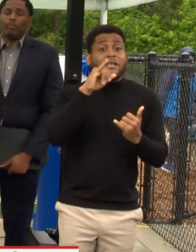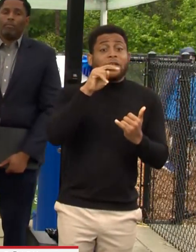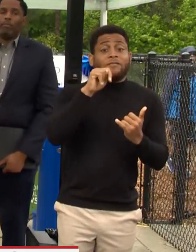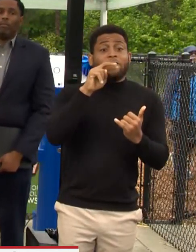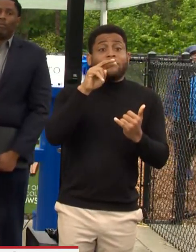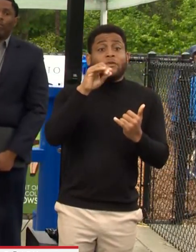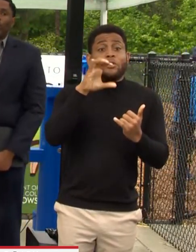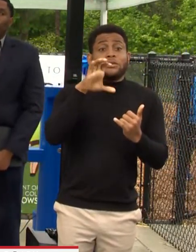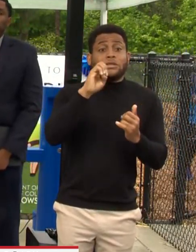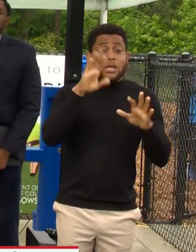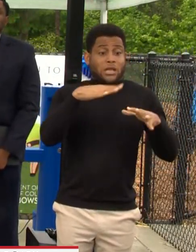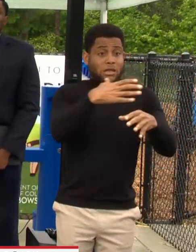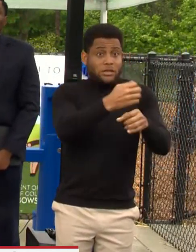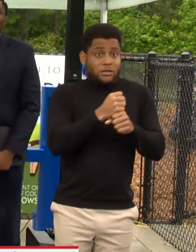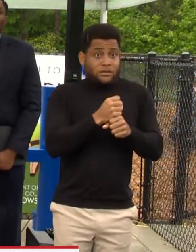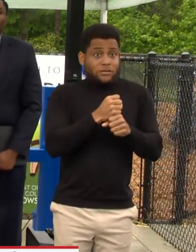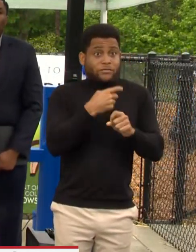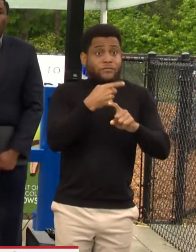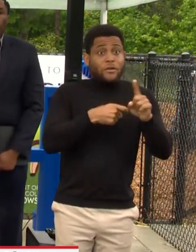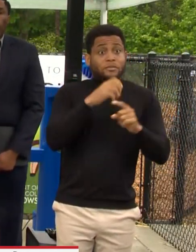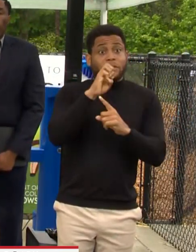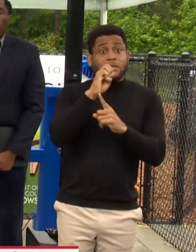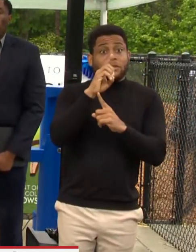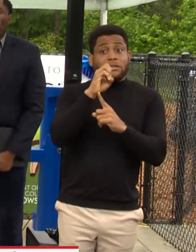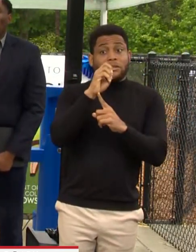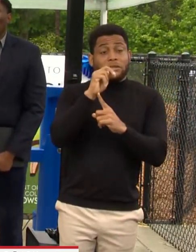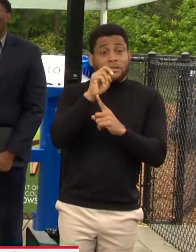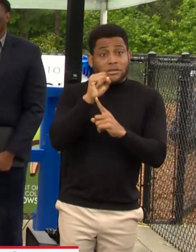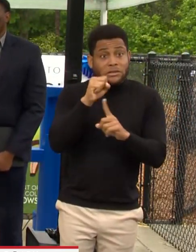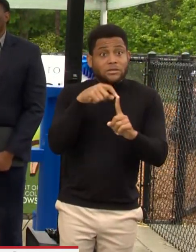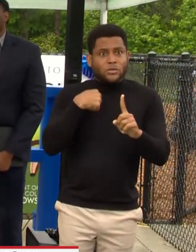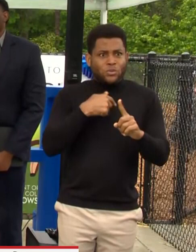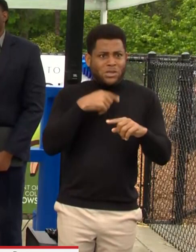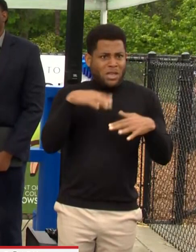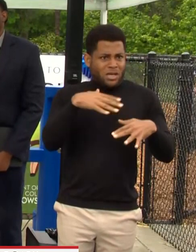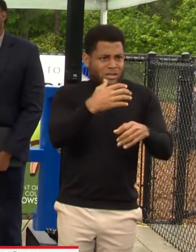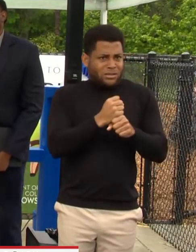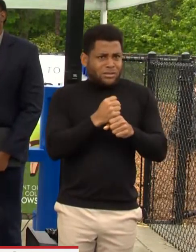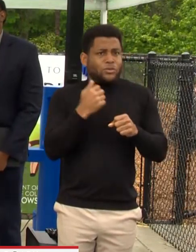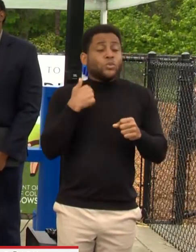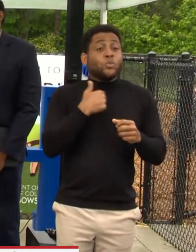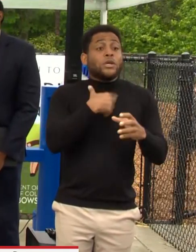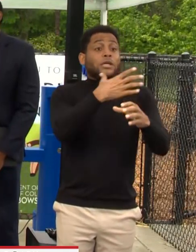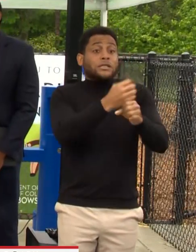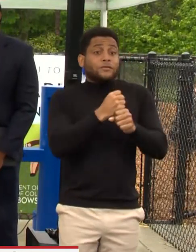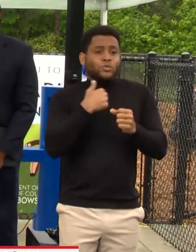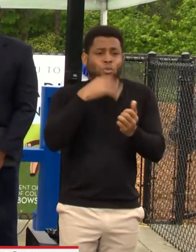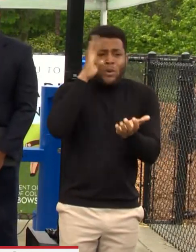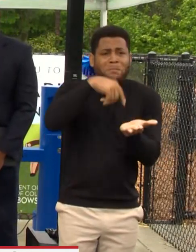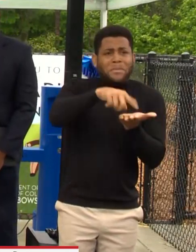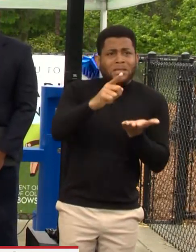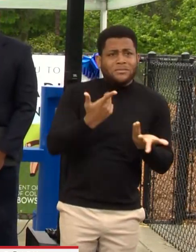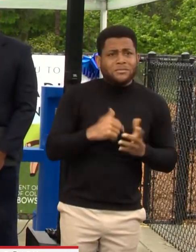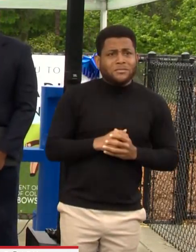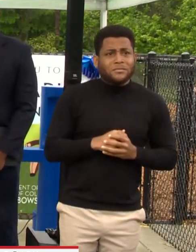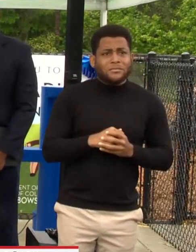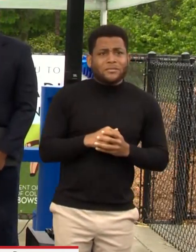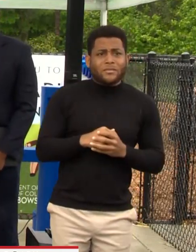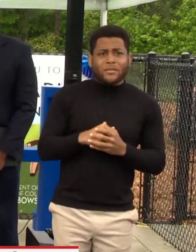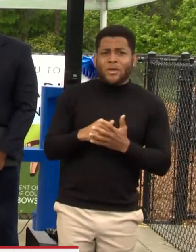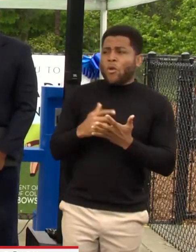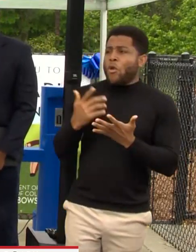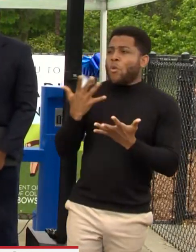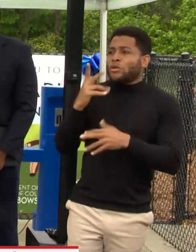from Edens, and then we'll pay that invoice. Can you tell us then what type of travel was involved, or what were the costs involved